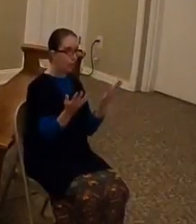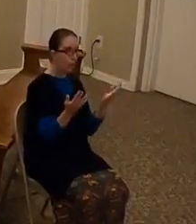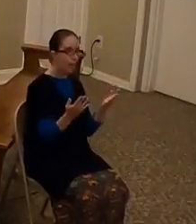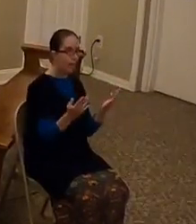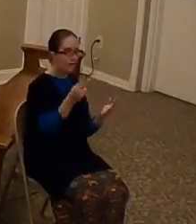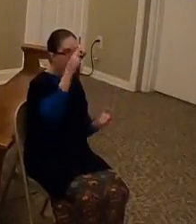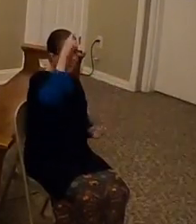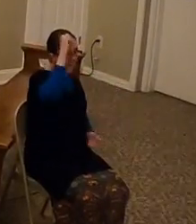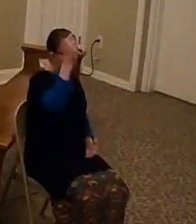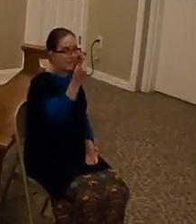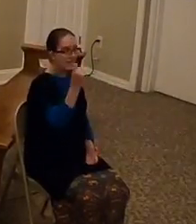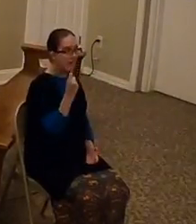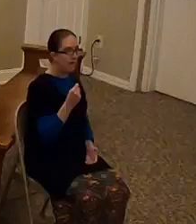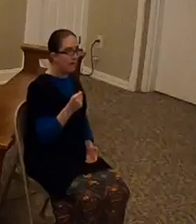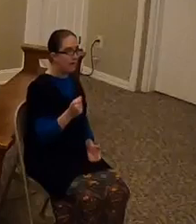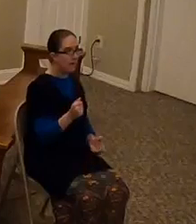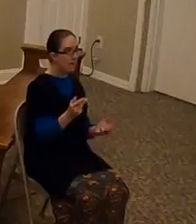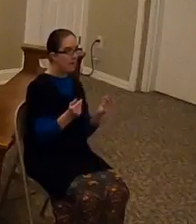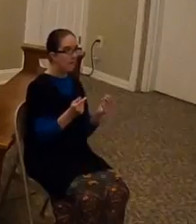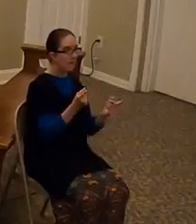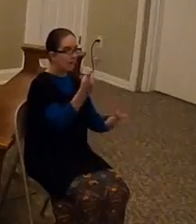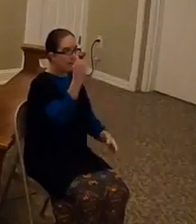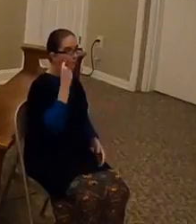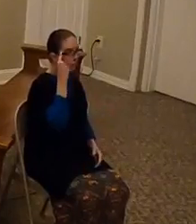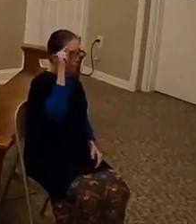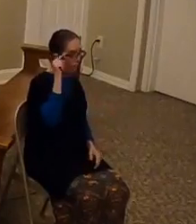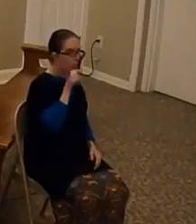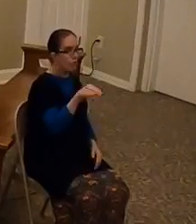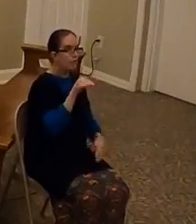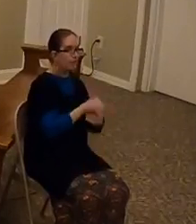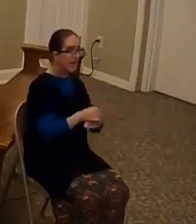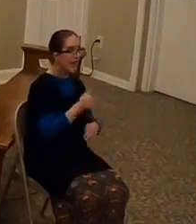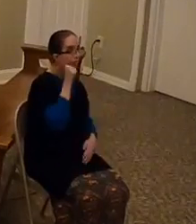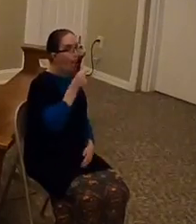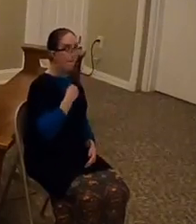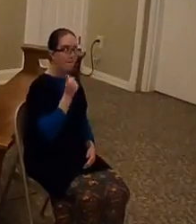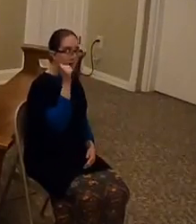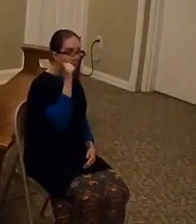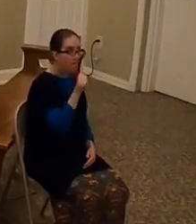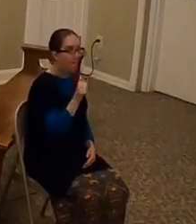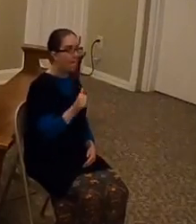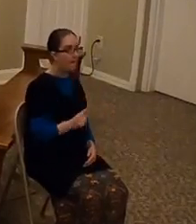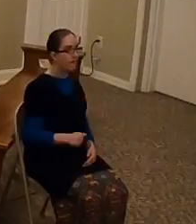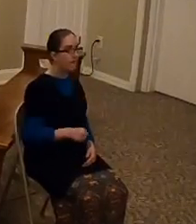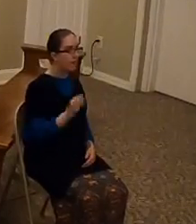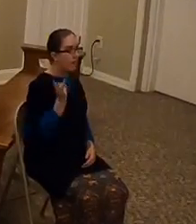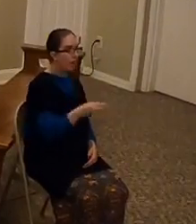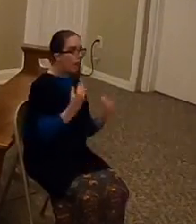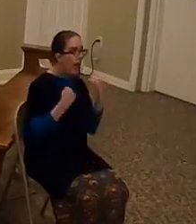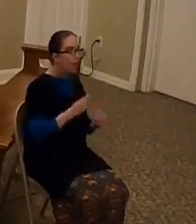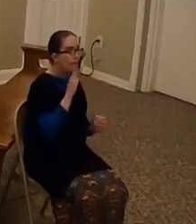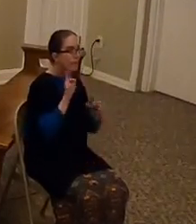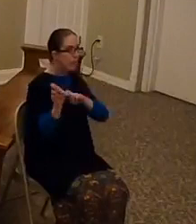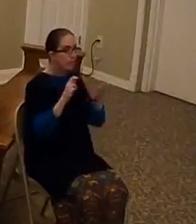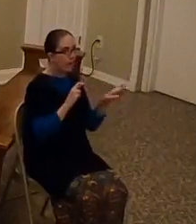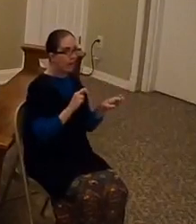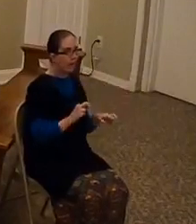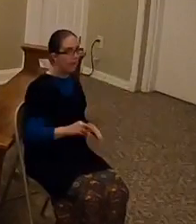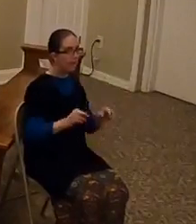little bit, amen, he may come for you tonight. He may come for you tomorrow or me tomorrow. Amen. So we've got to be ready.